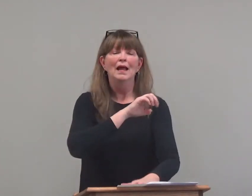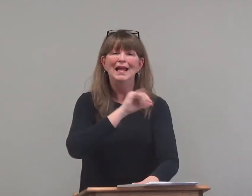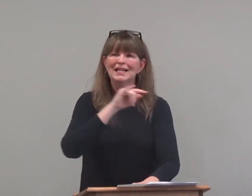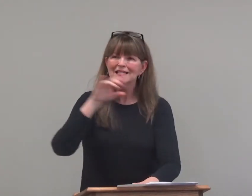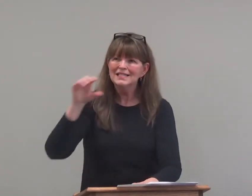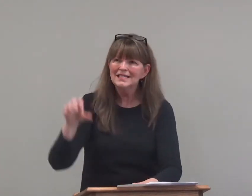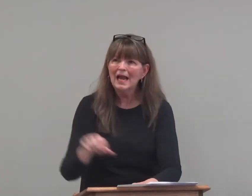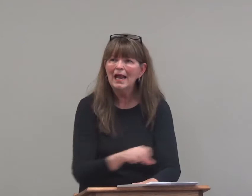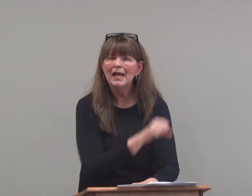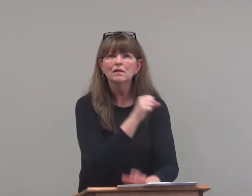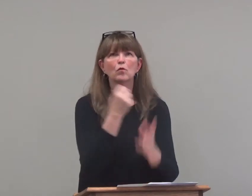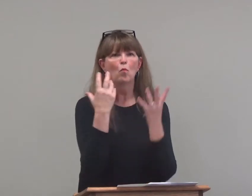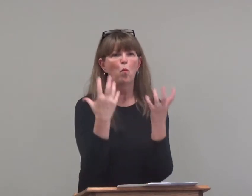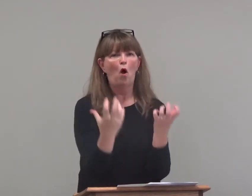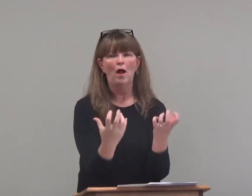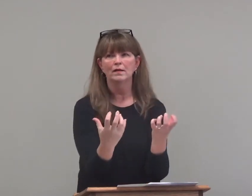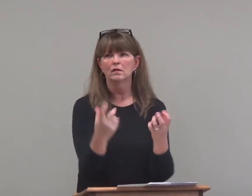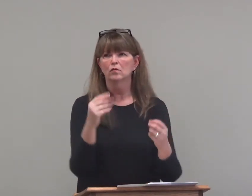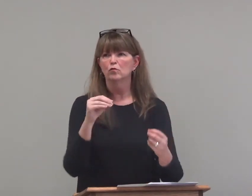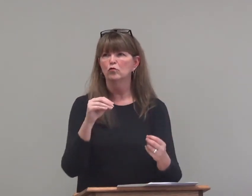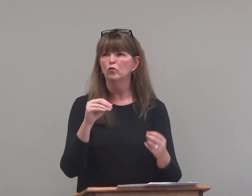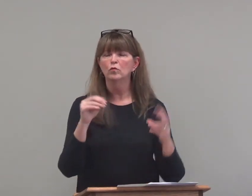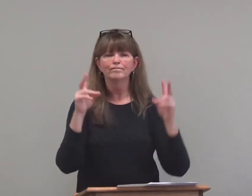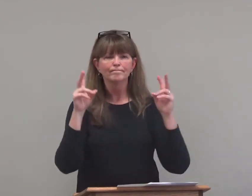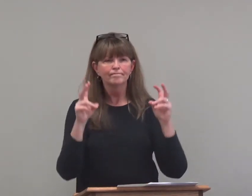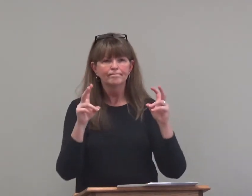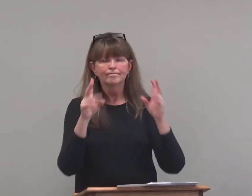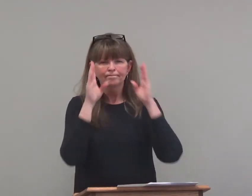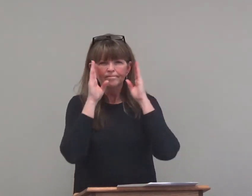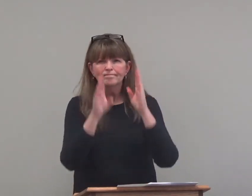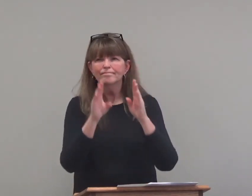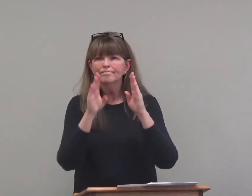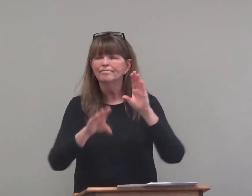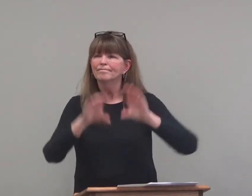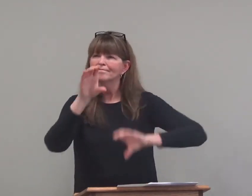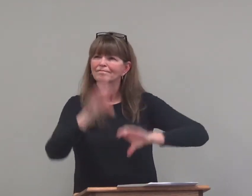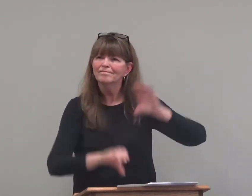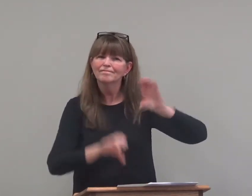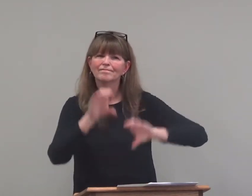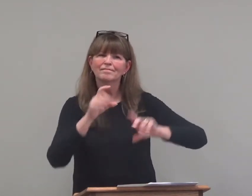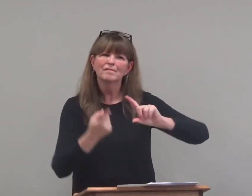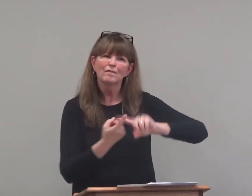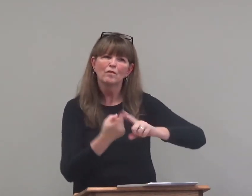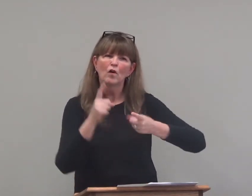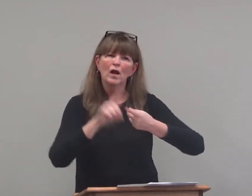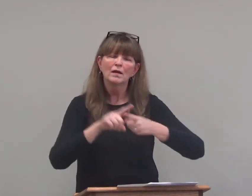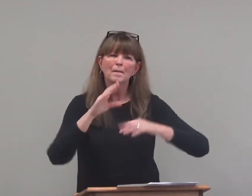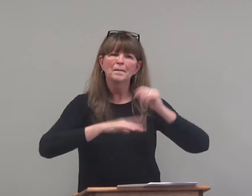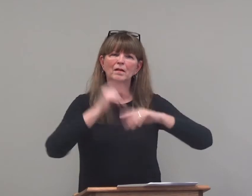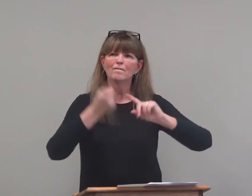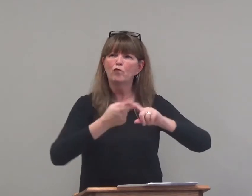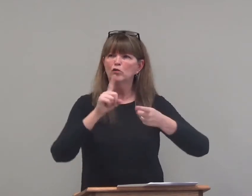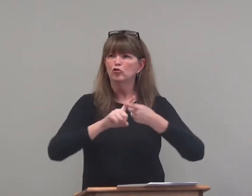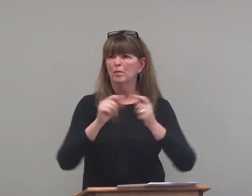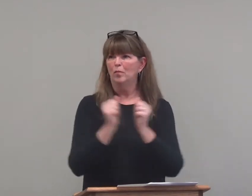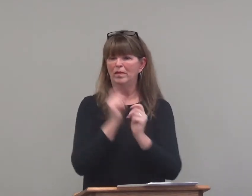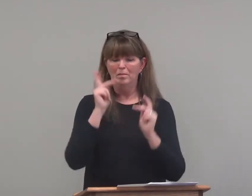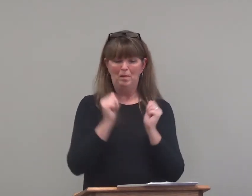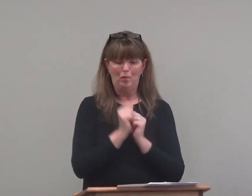time. It takes a desire to really attend and build a friendship